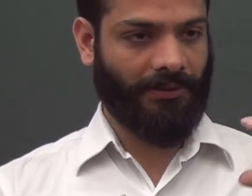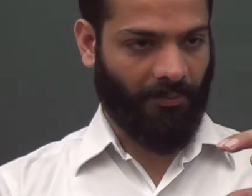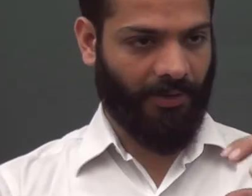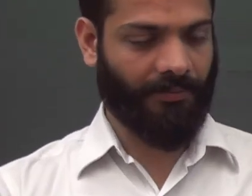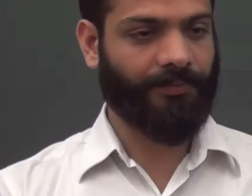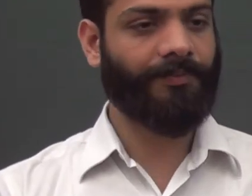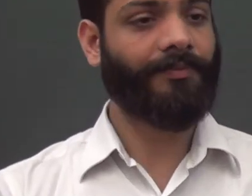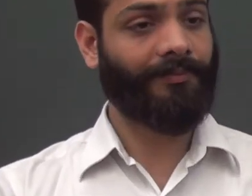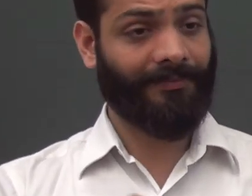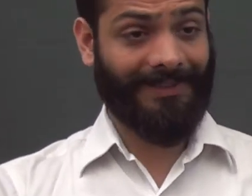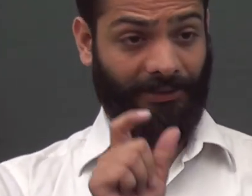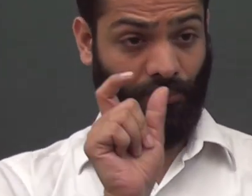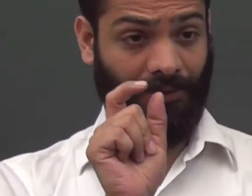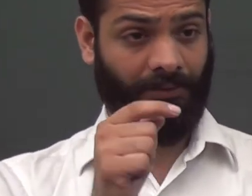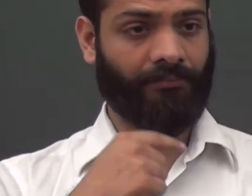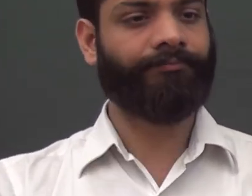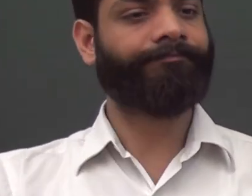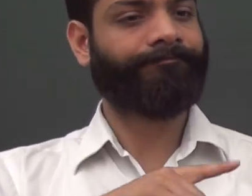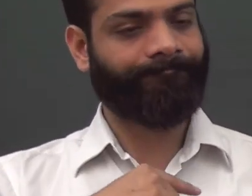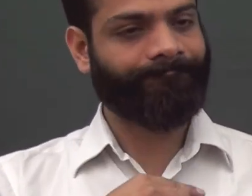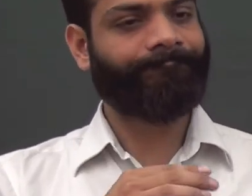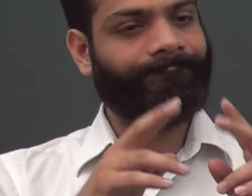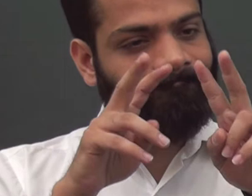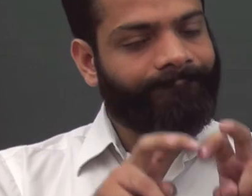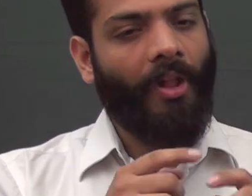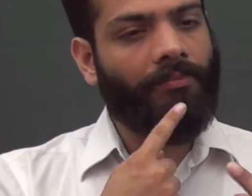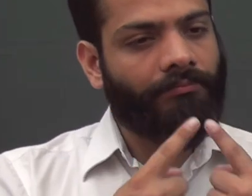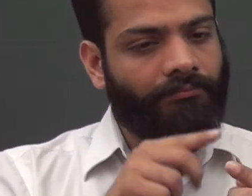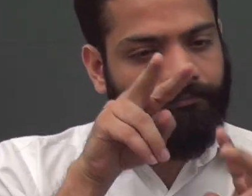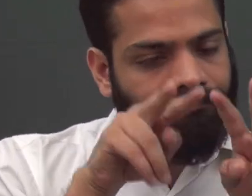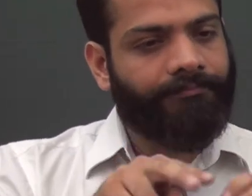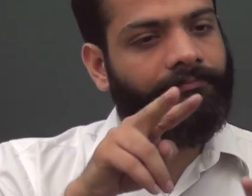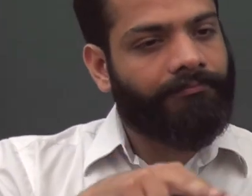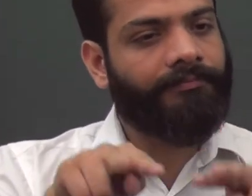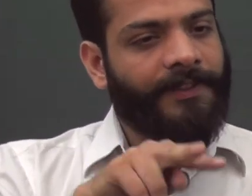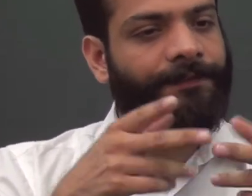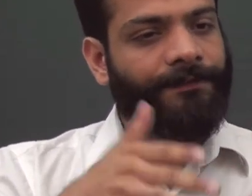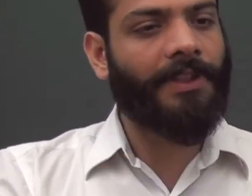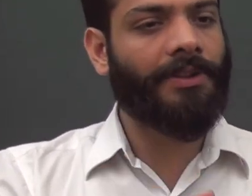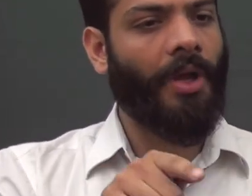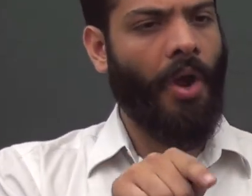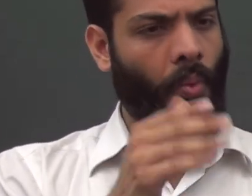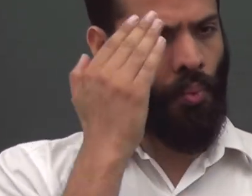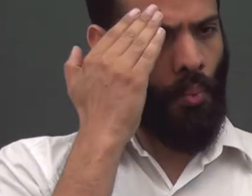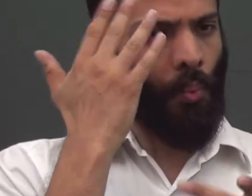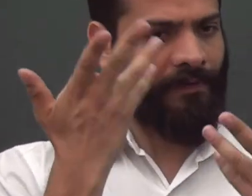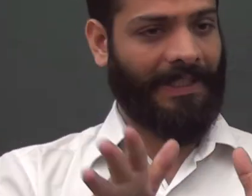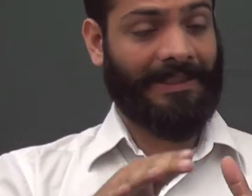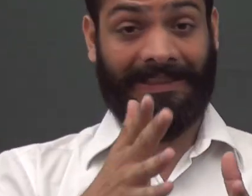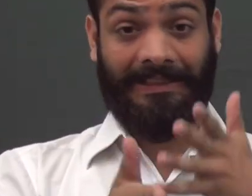In this unit, we explored an inventory of sign formation processes in Indian Sign Language.